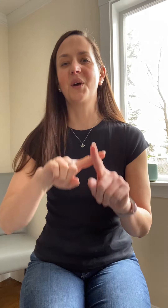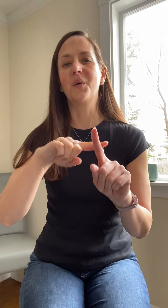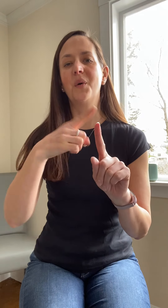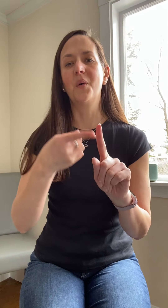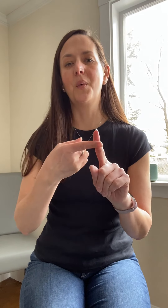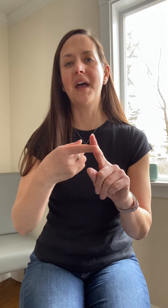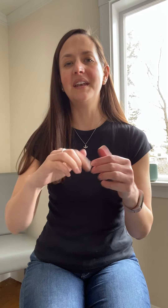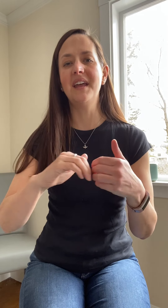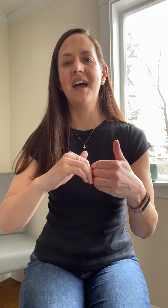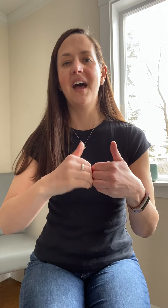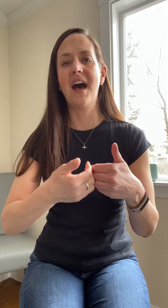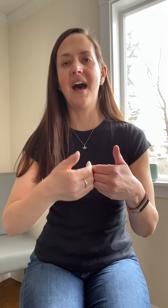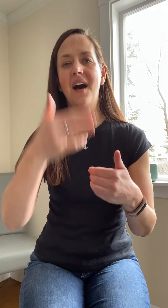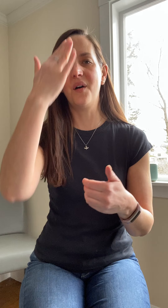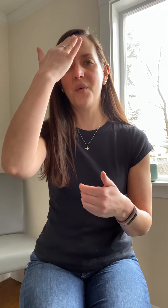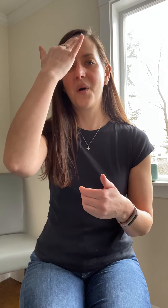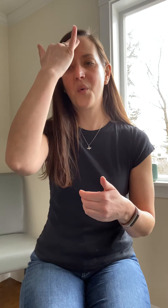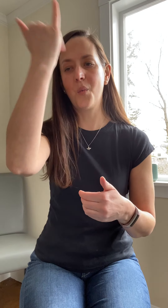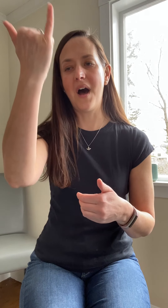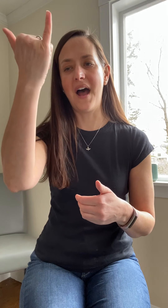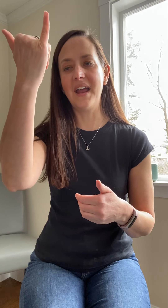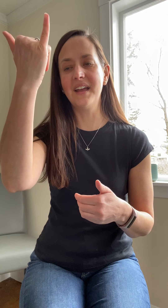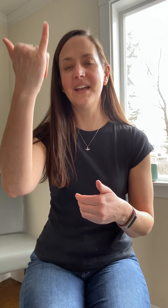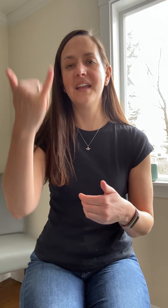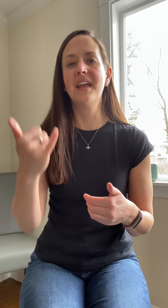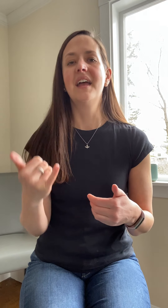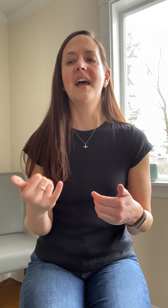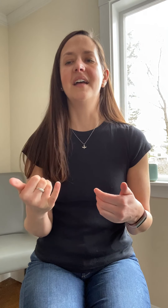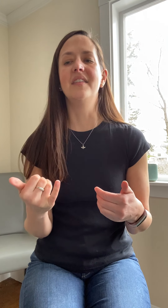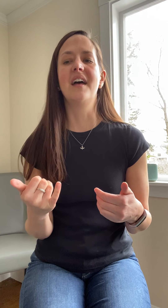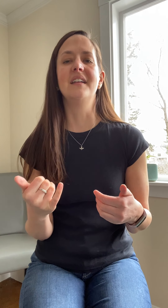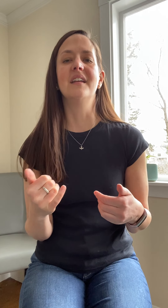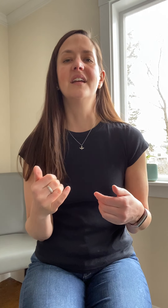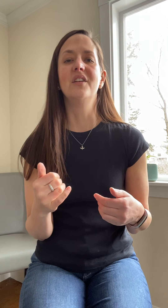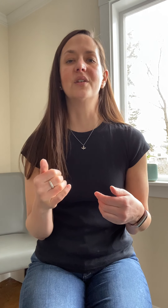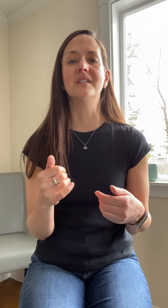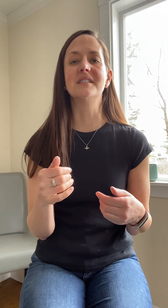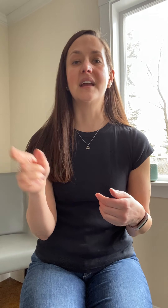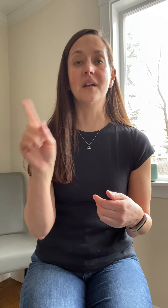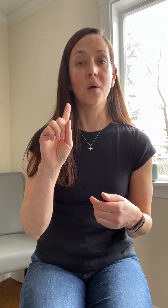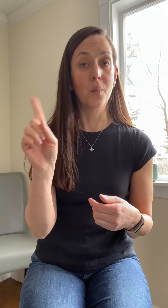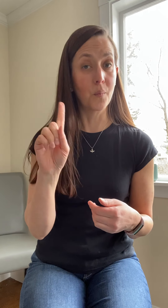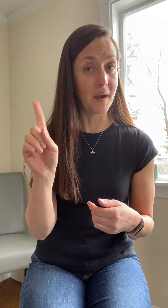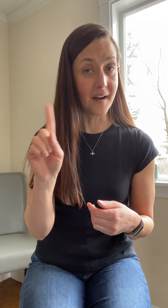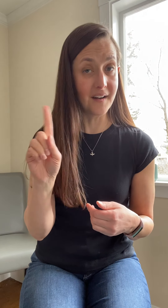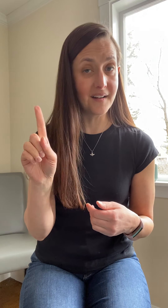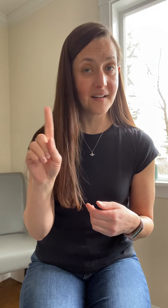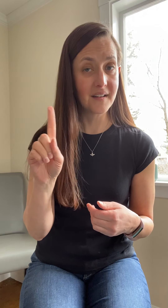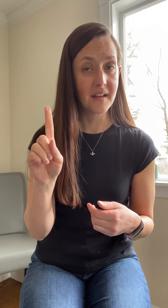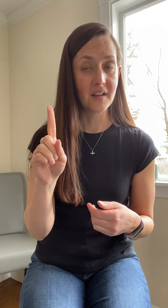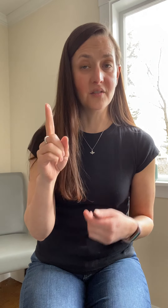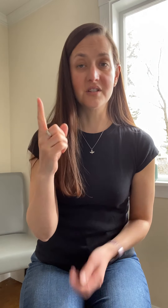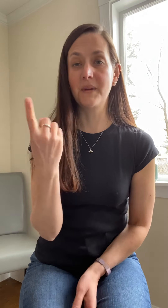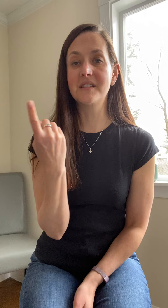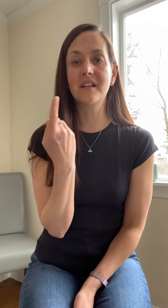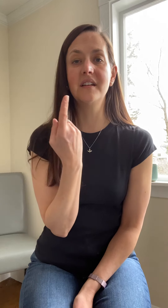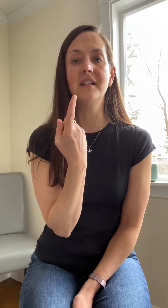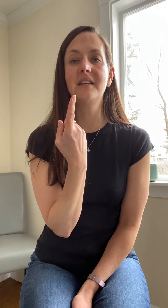So when, how, why, and then you can say where. You just basically take